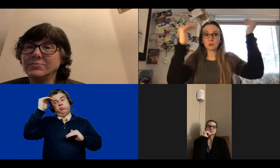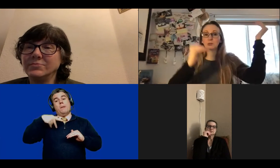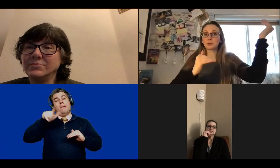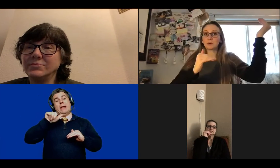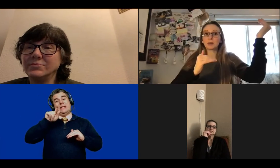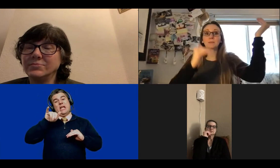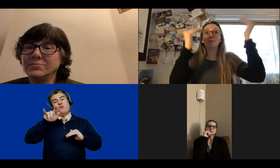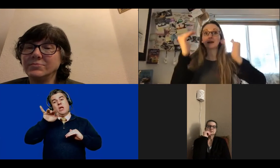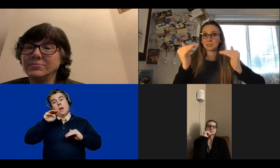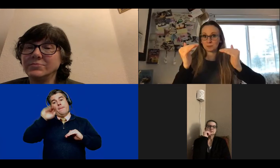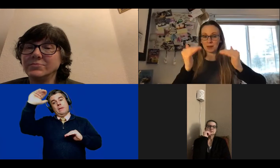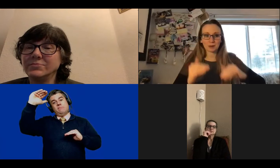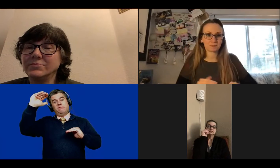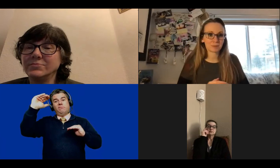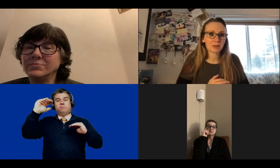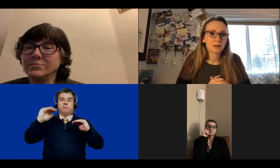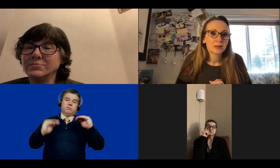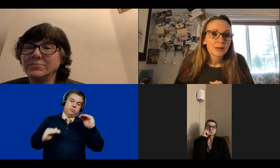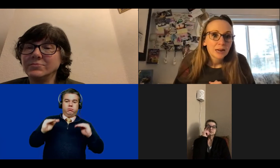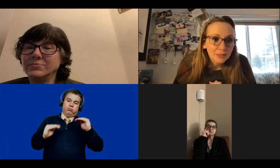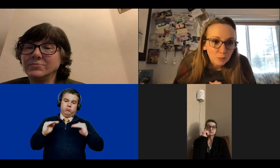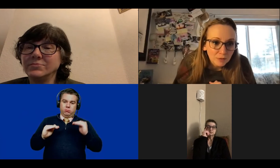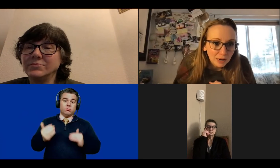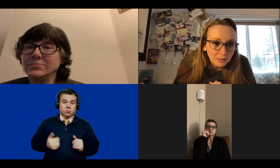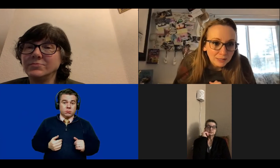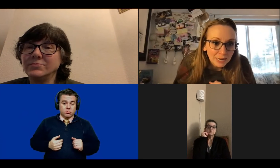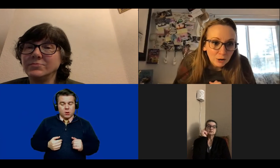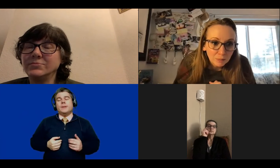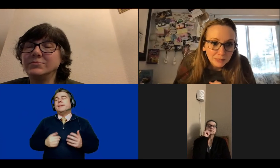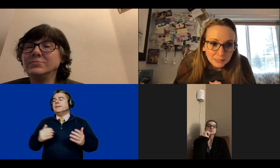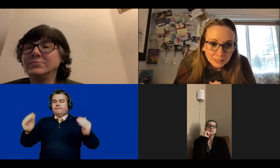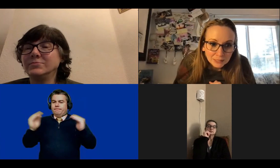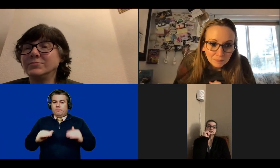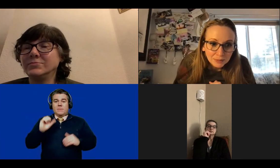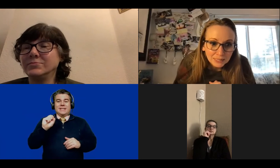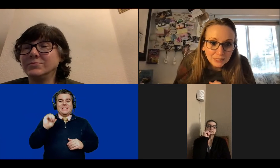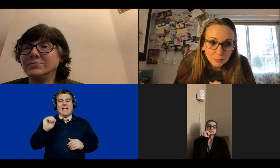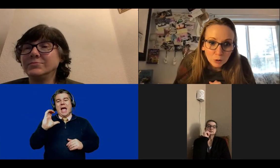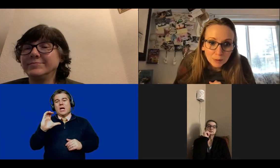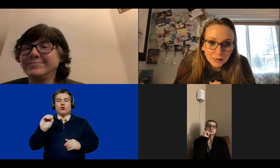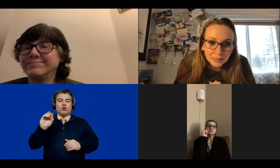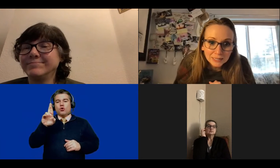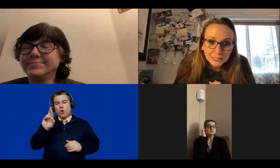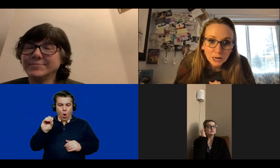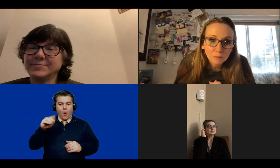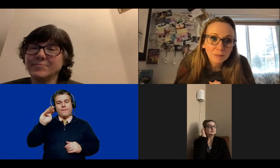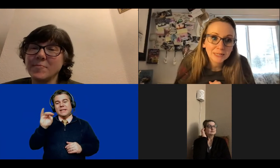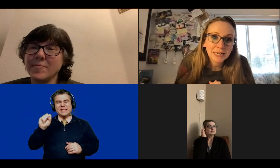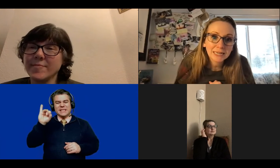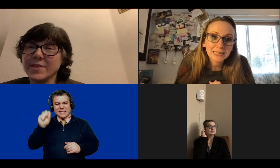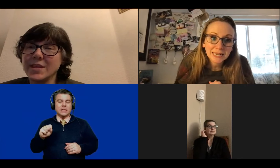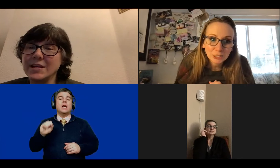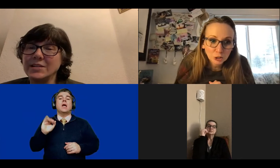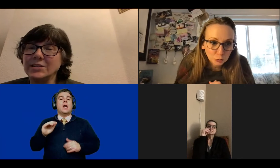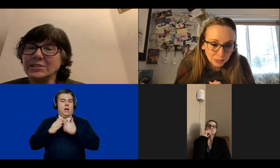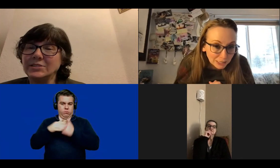helps the body balance it back. And then we've got Saccharomyces. This is a probiotic yeast that helps